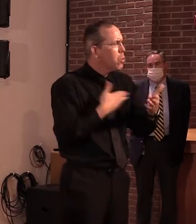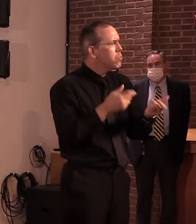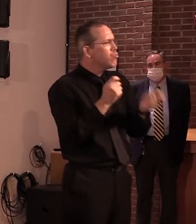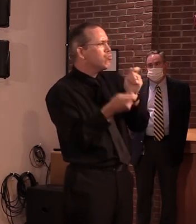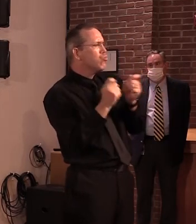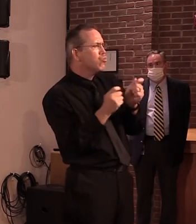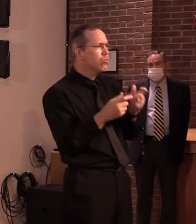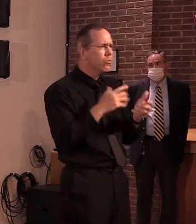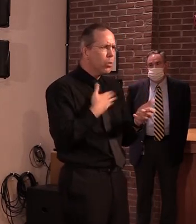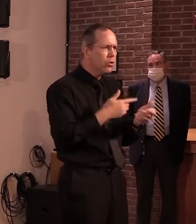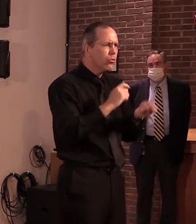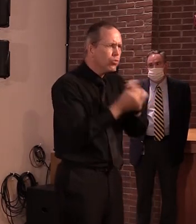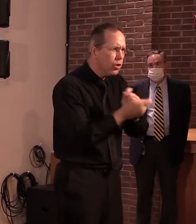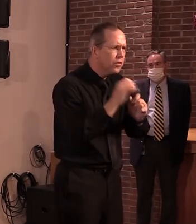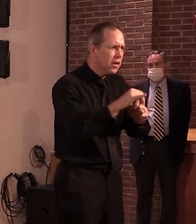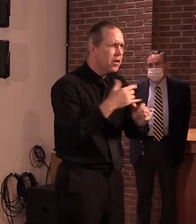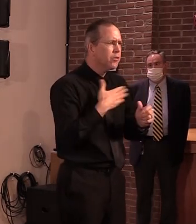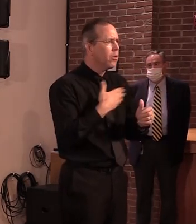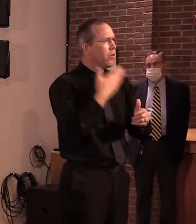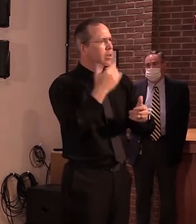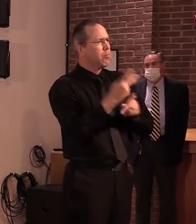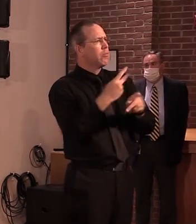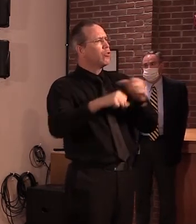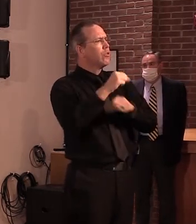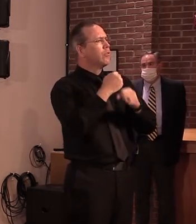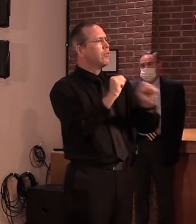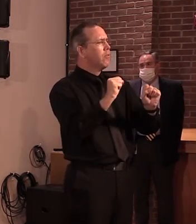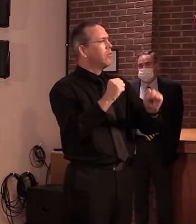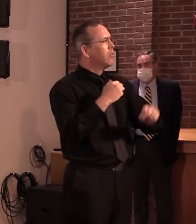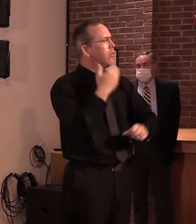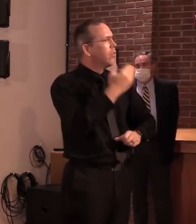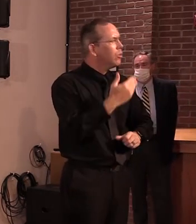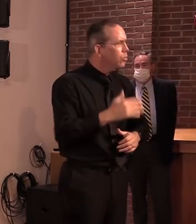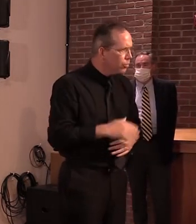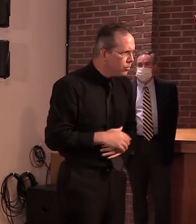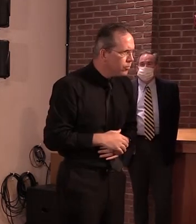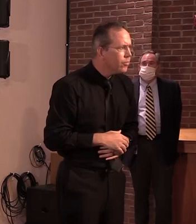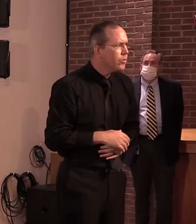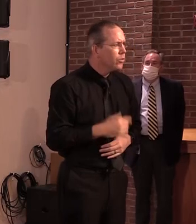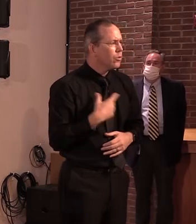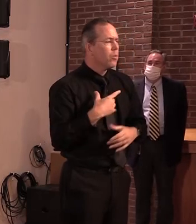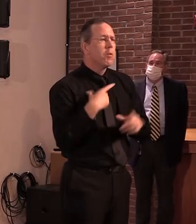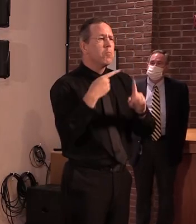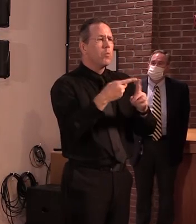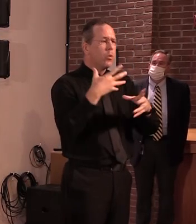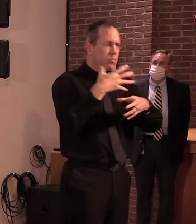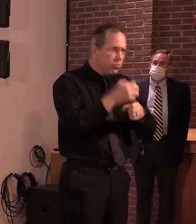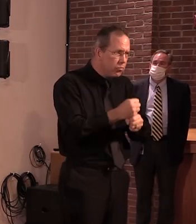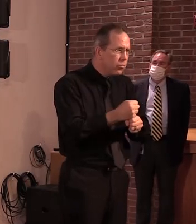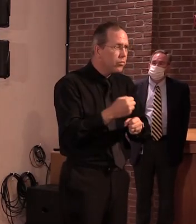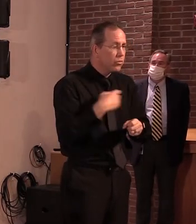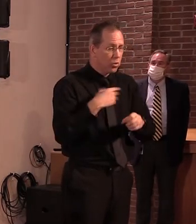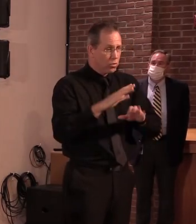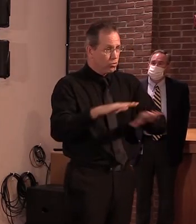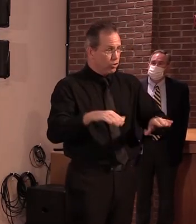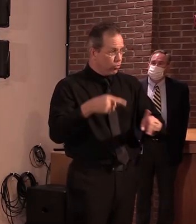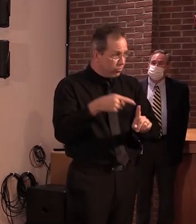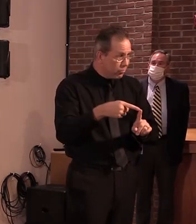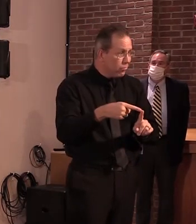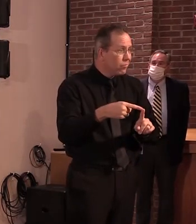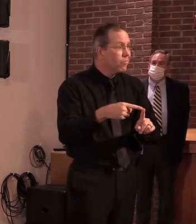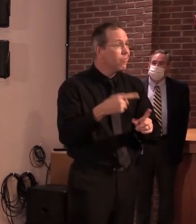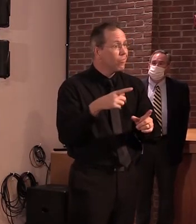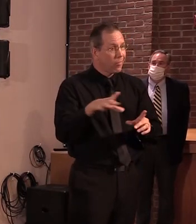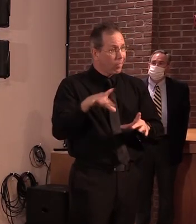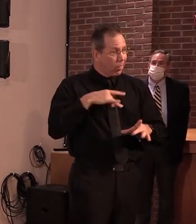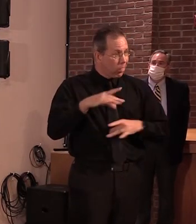So to summarize, one, kids are less likely to contract, get seriously sick from, and transmit the virus